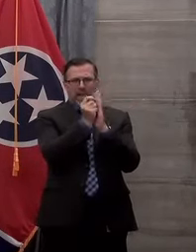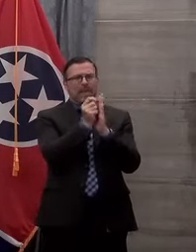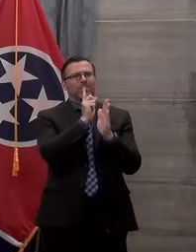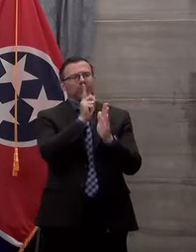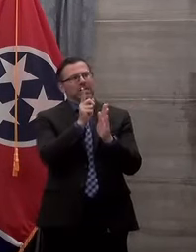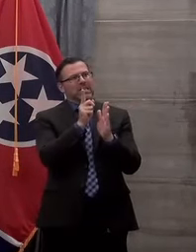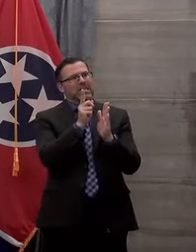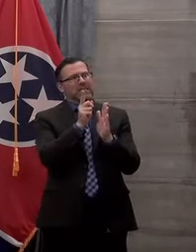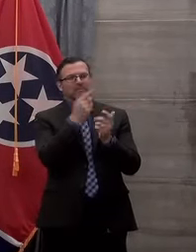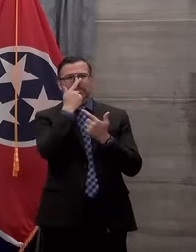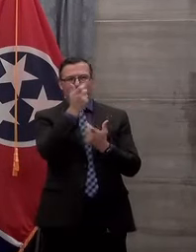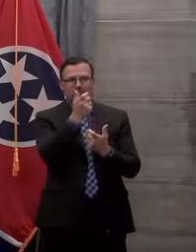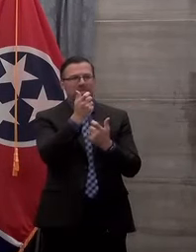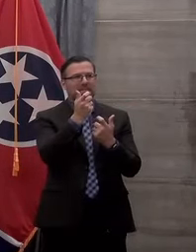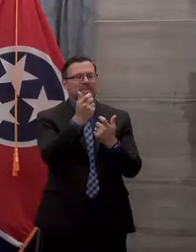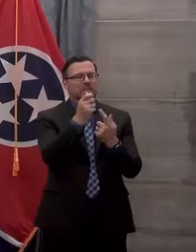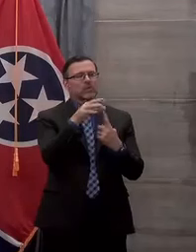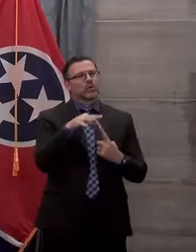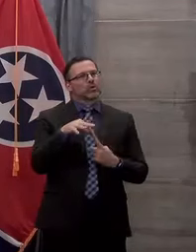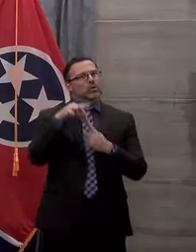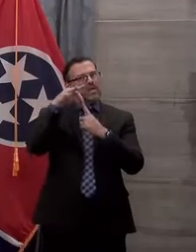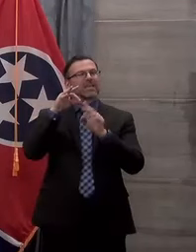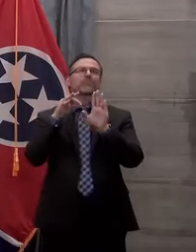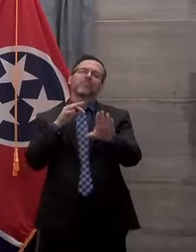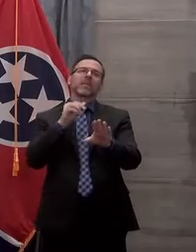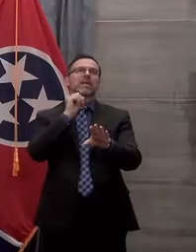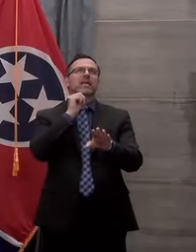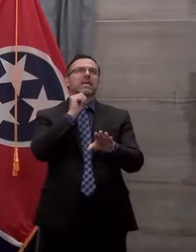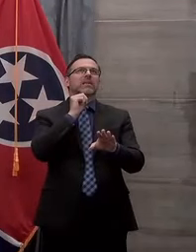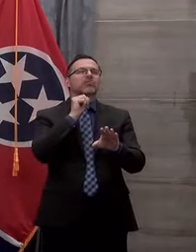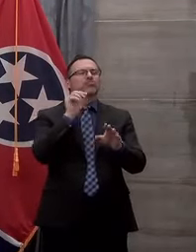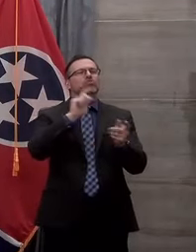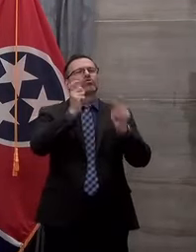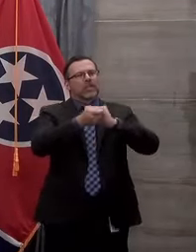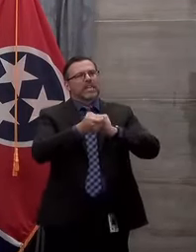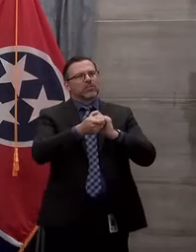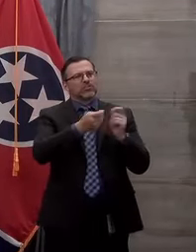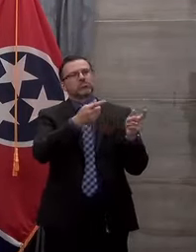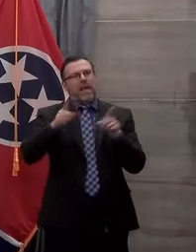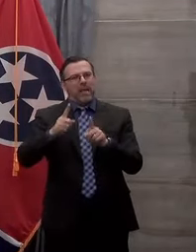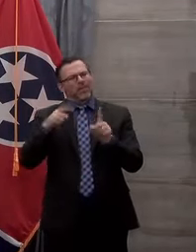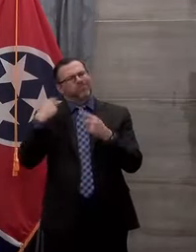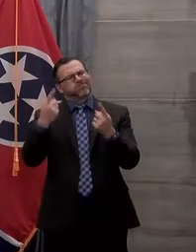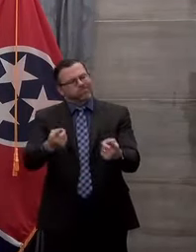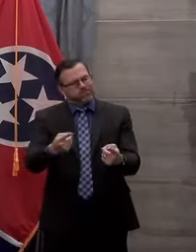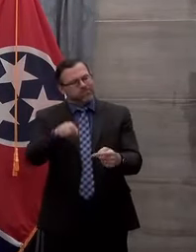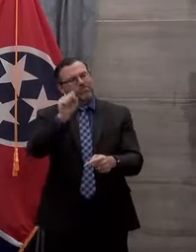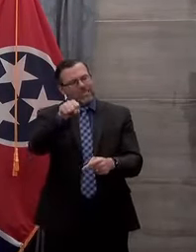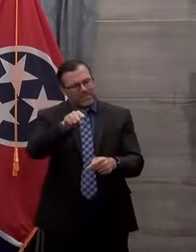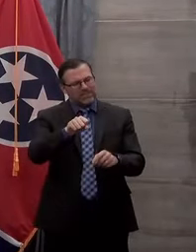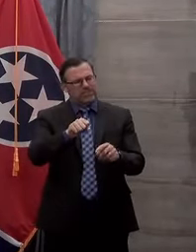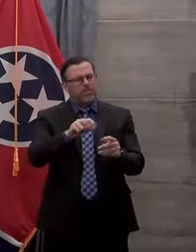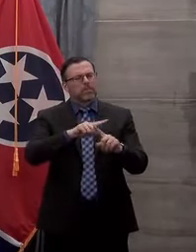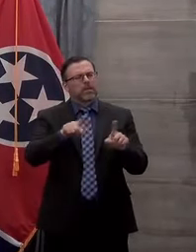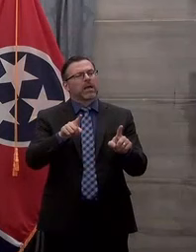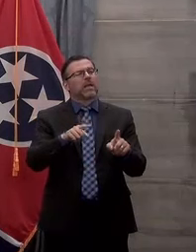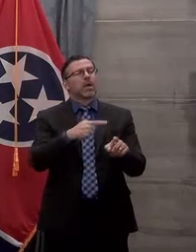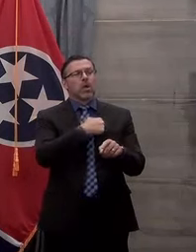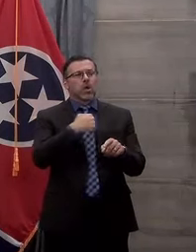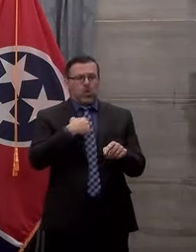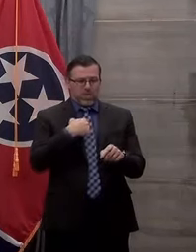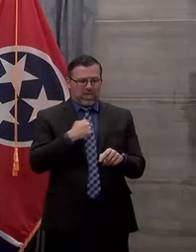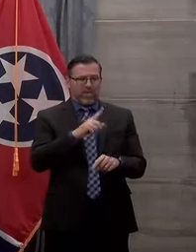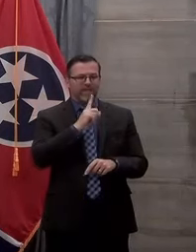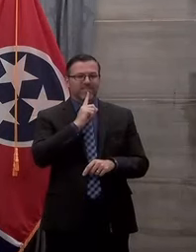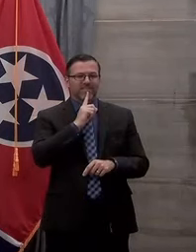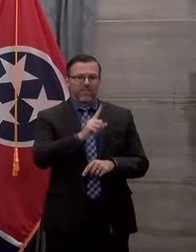spot. We're not in a unique spot in that change is happening because it's been happening since we began as a nation, but we're in